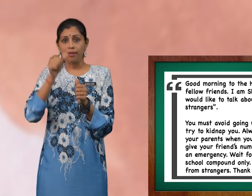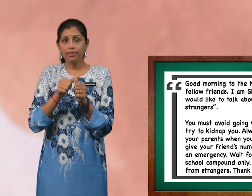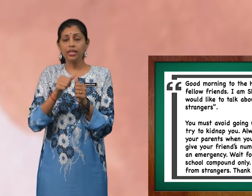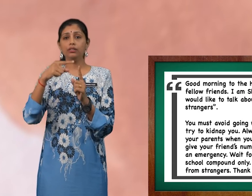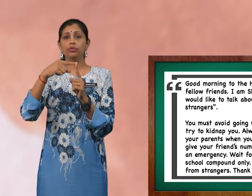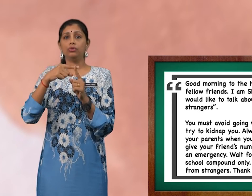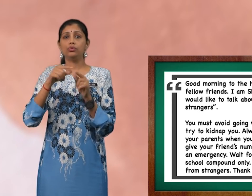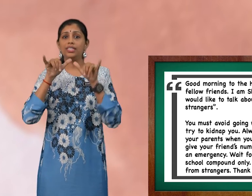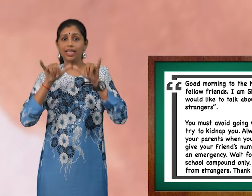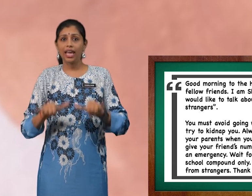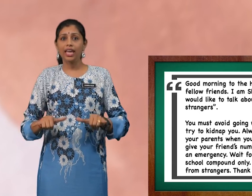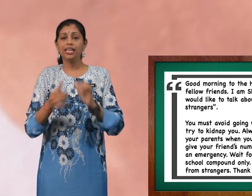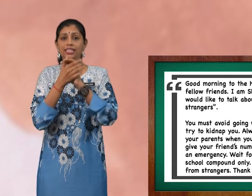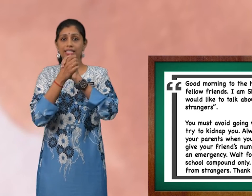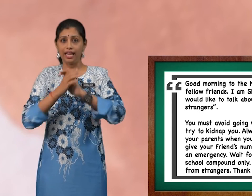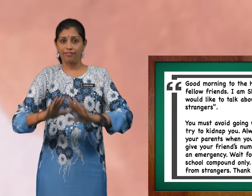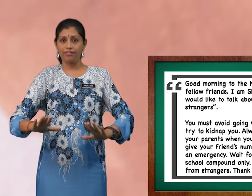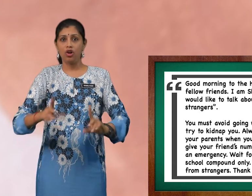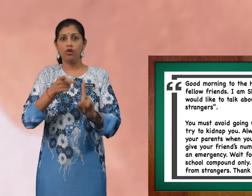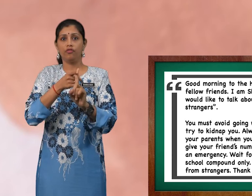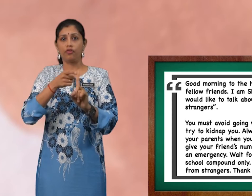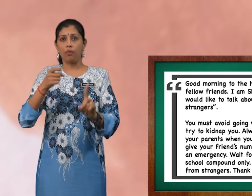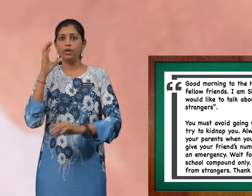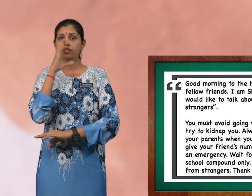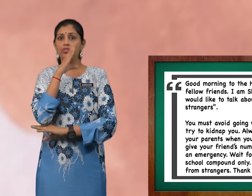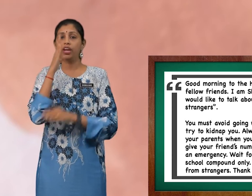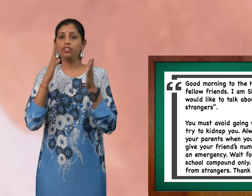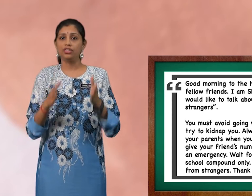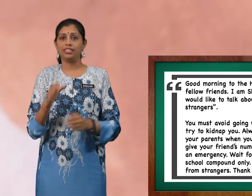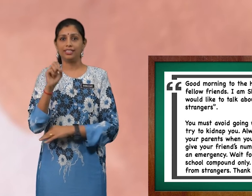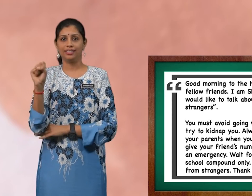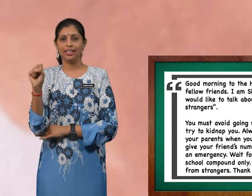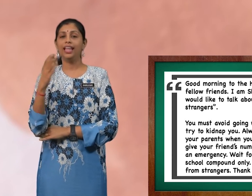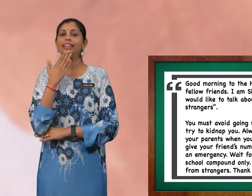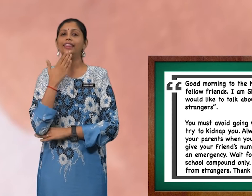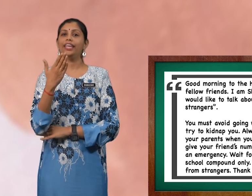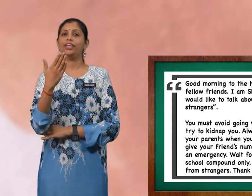Remember to stay safe from strangers. Thank you.